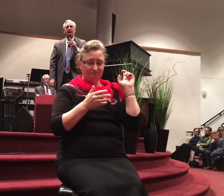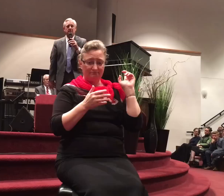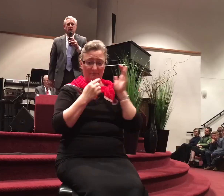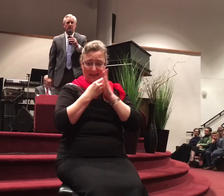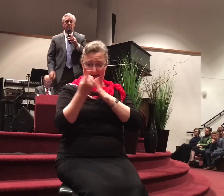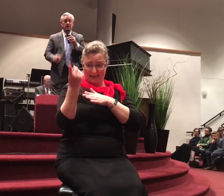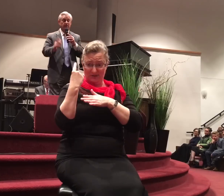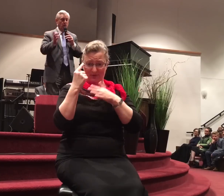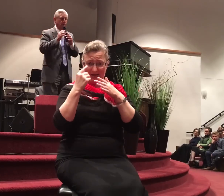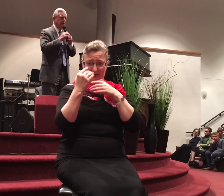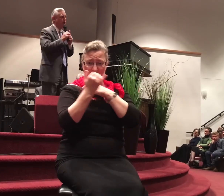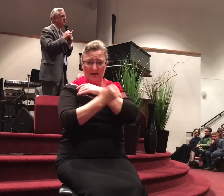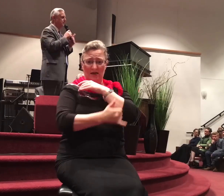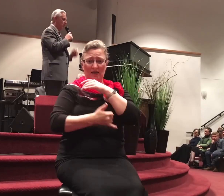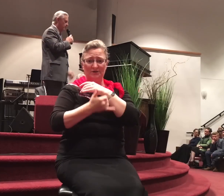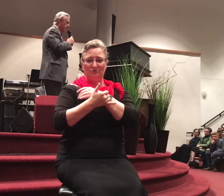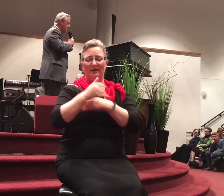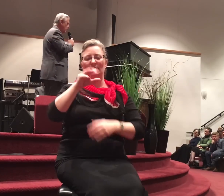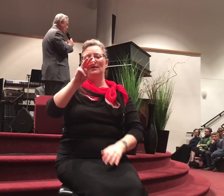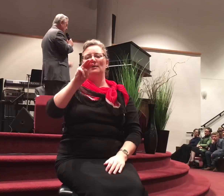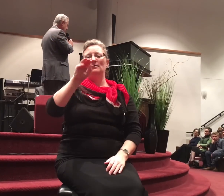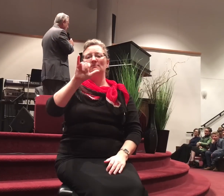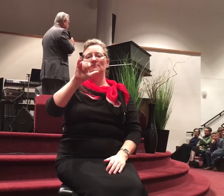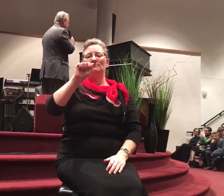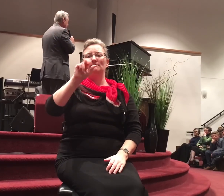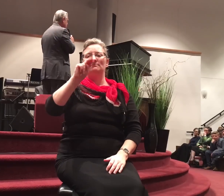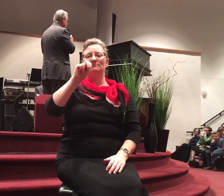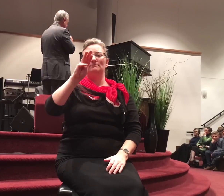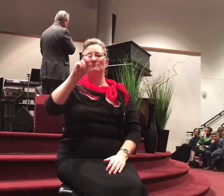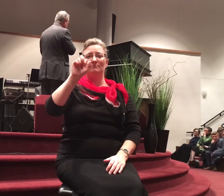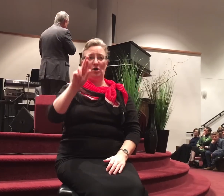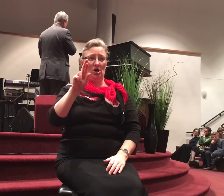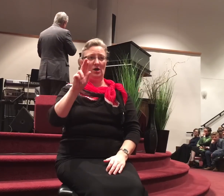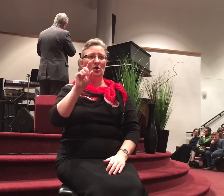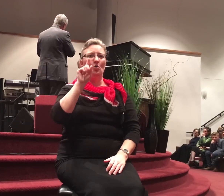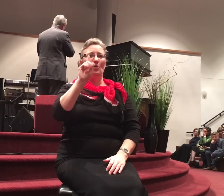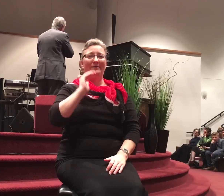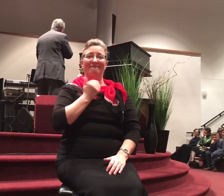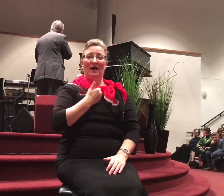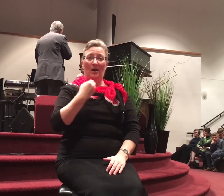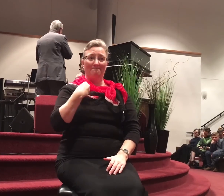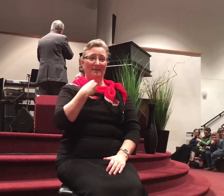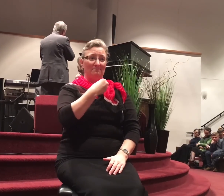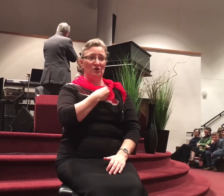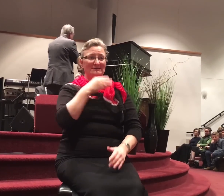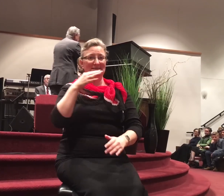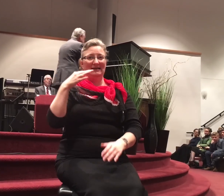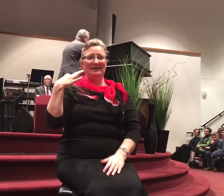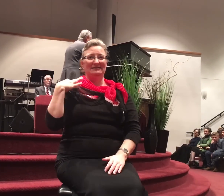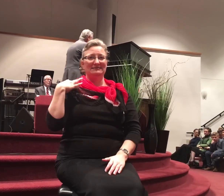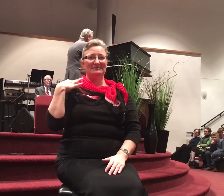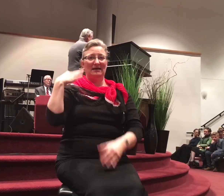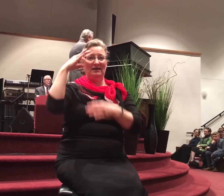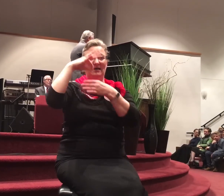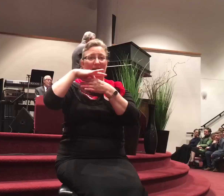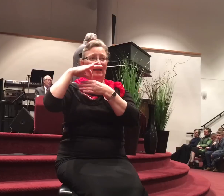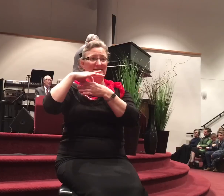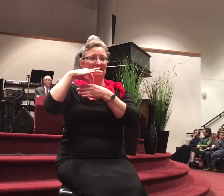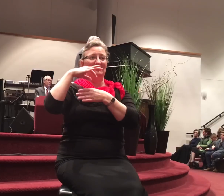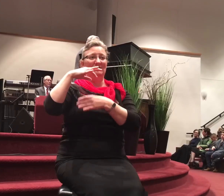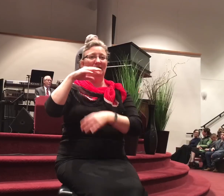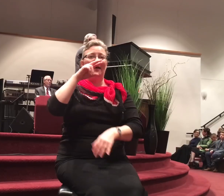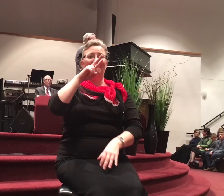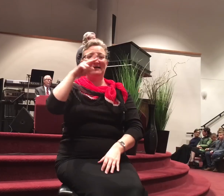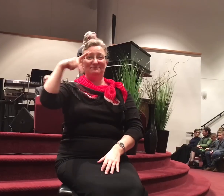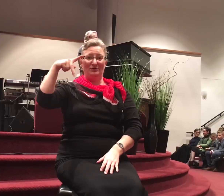country of Myanmar, formerly known as Burma, one of our members was elected as vice president of the country. There are two